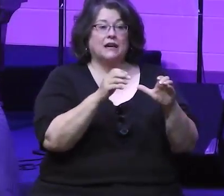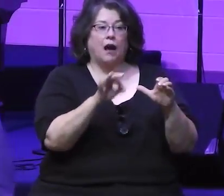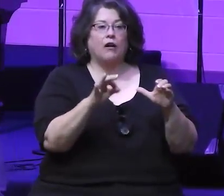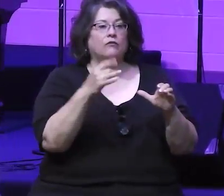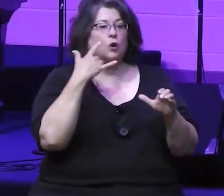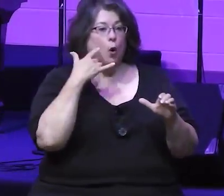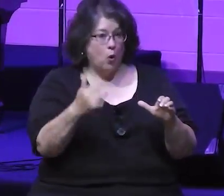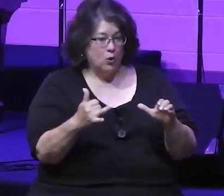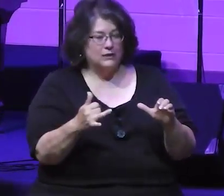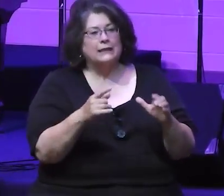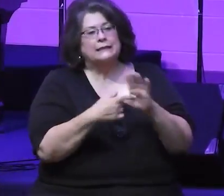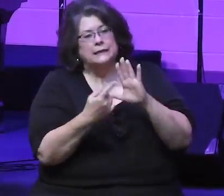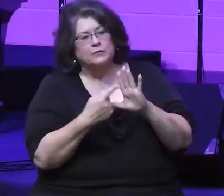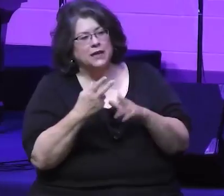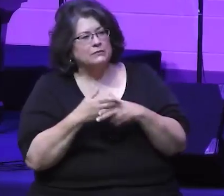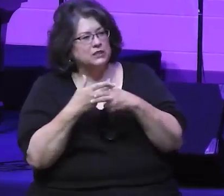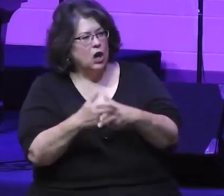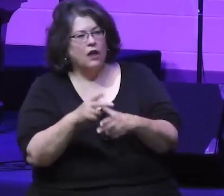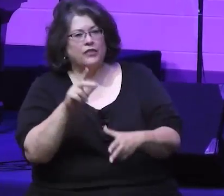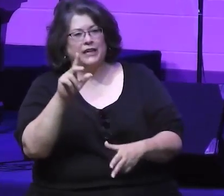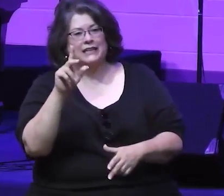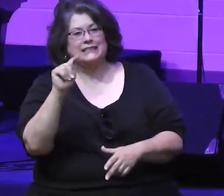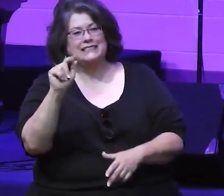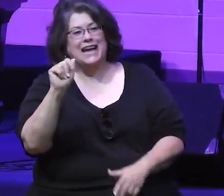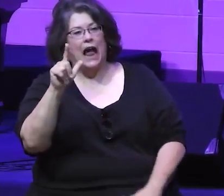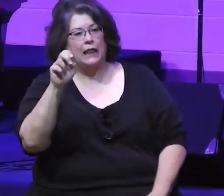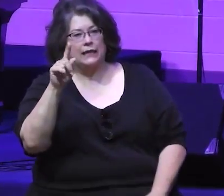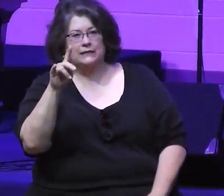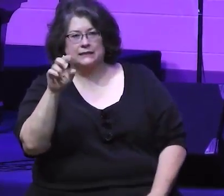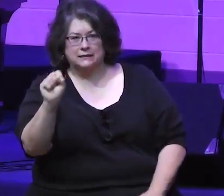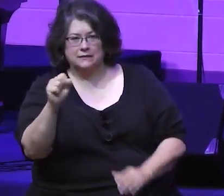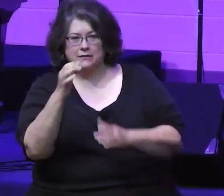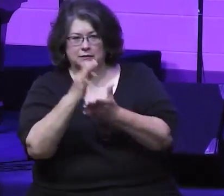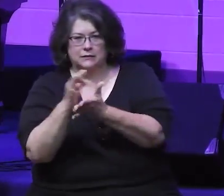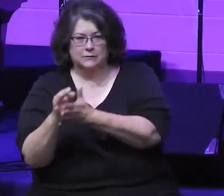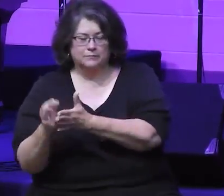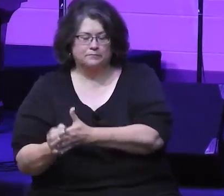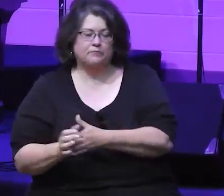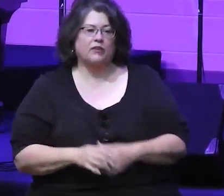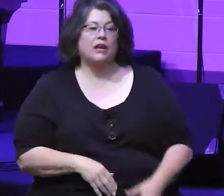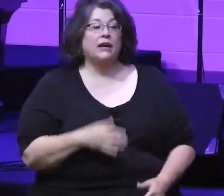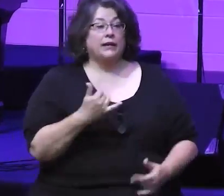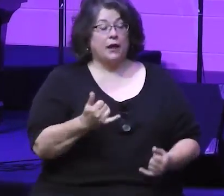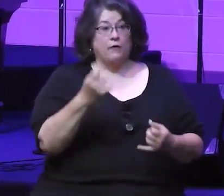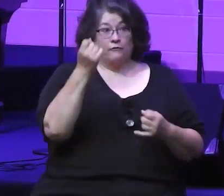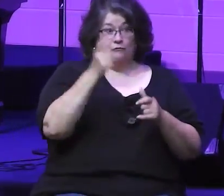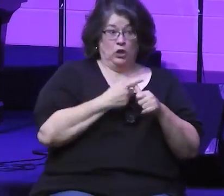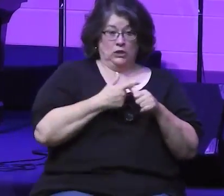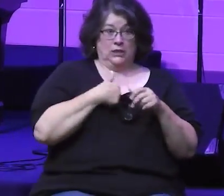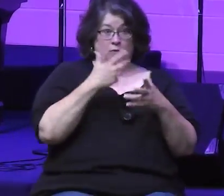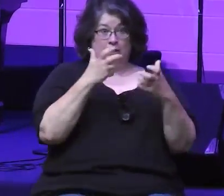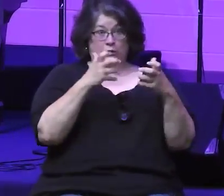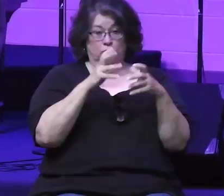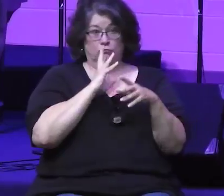each other. First thought, a quick parenthesis on interpreting the parables, because this is how we'll go about it today.